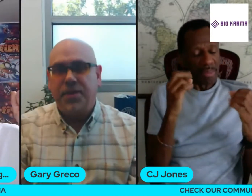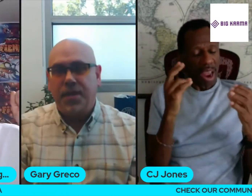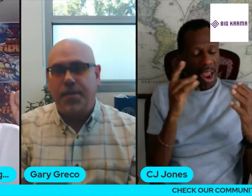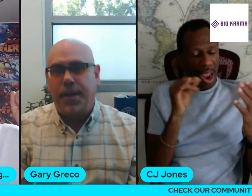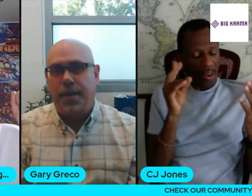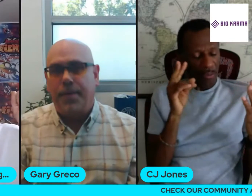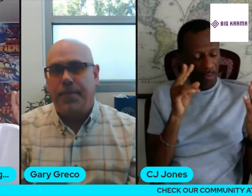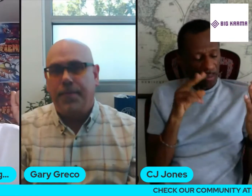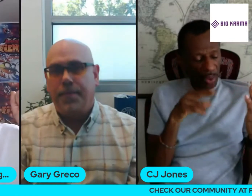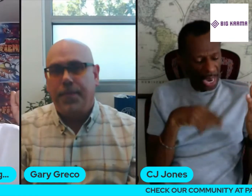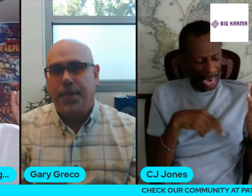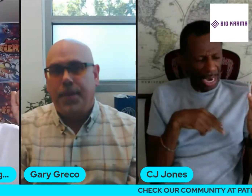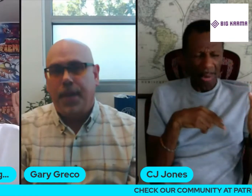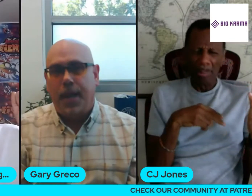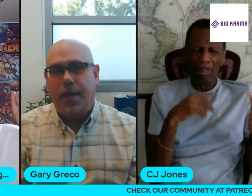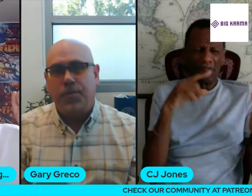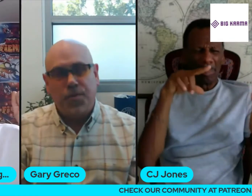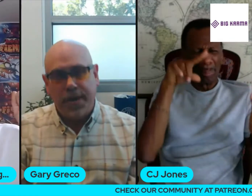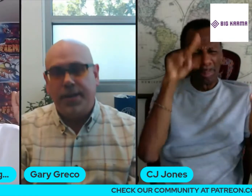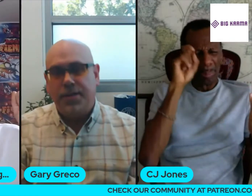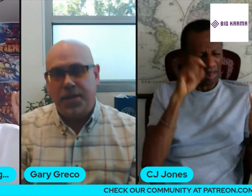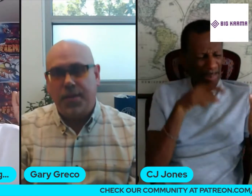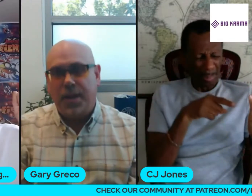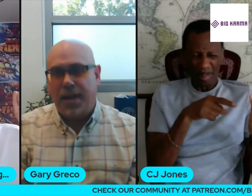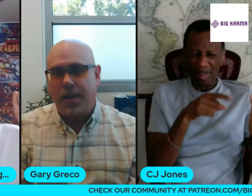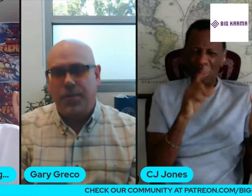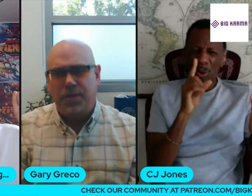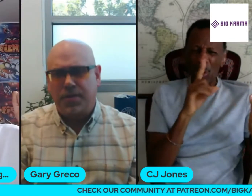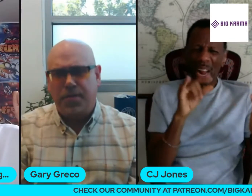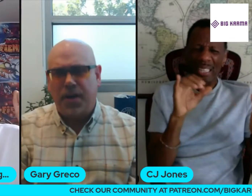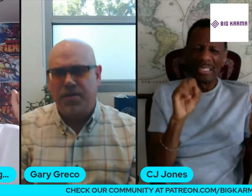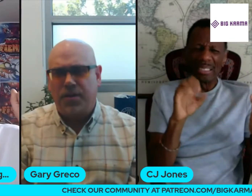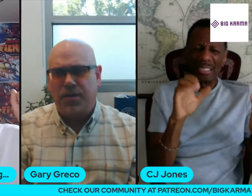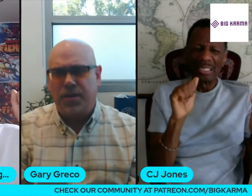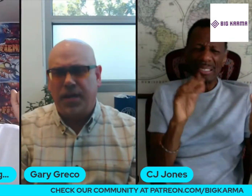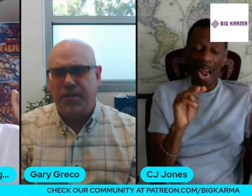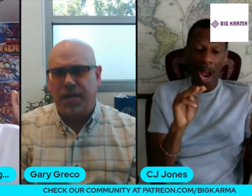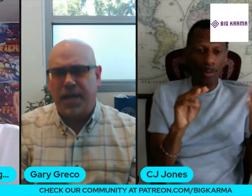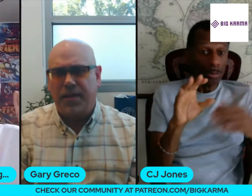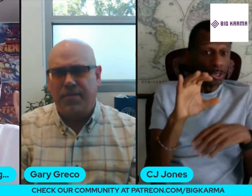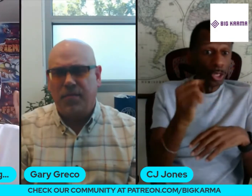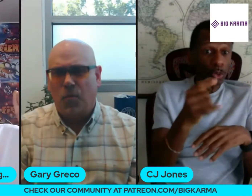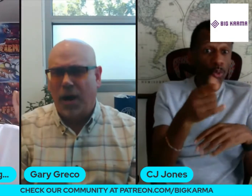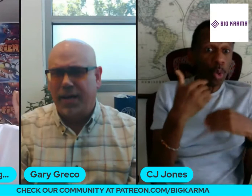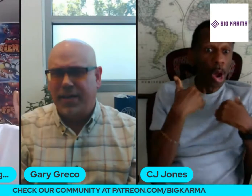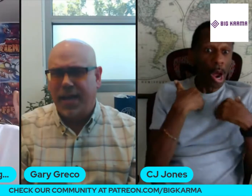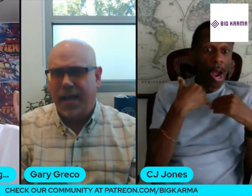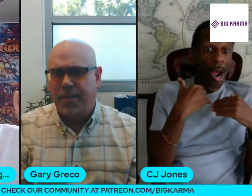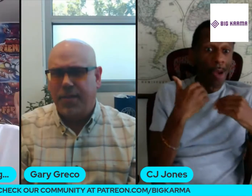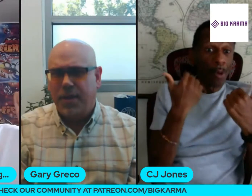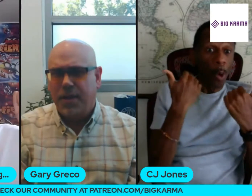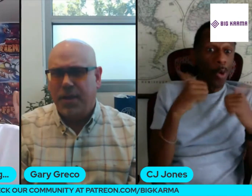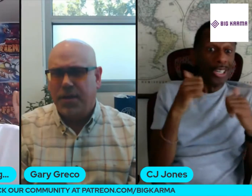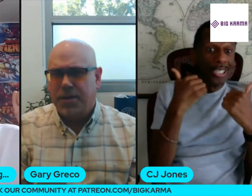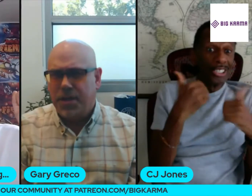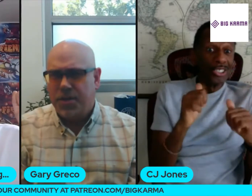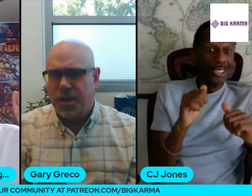got this email. I was reading this email and I was puzzled. I was like, Wise